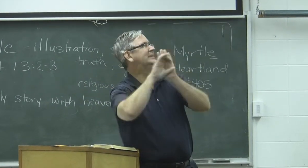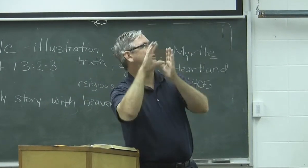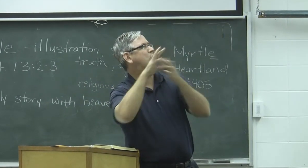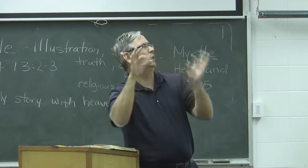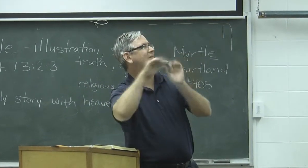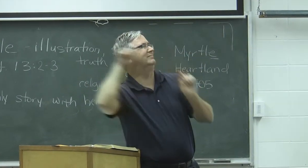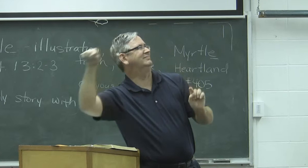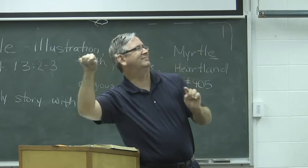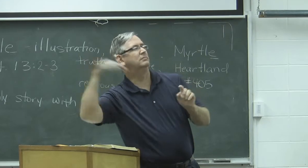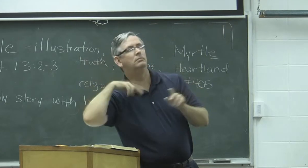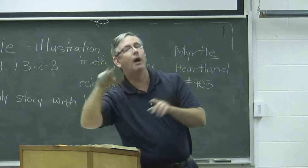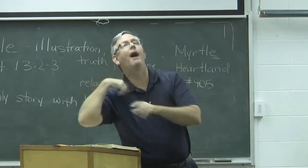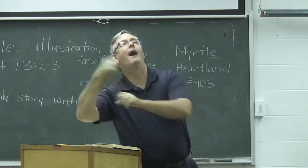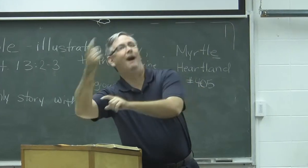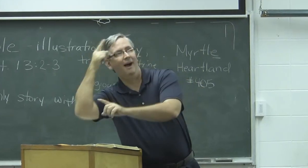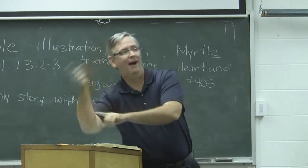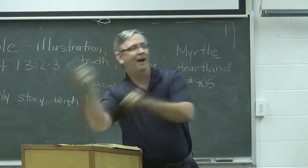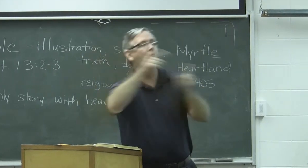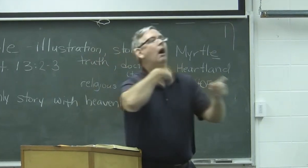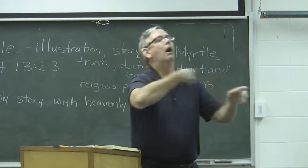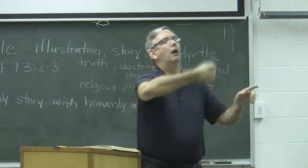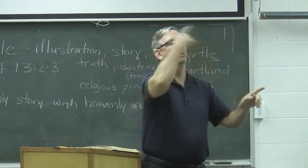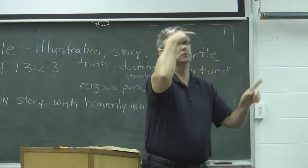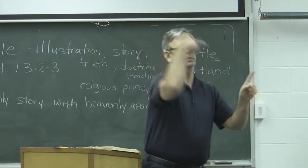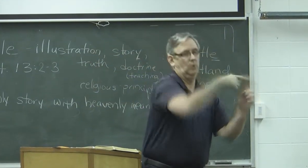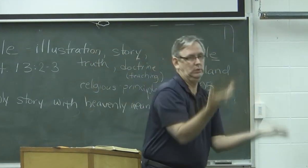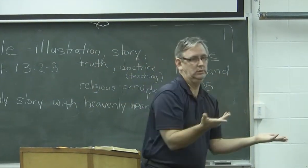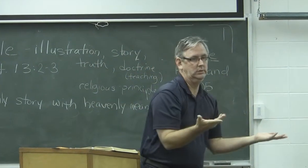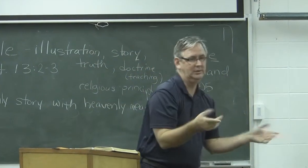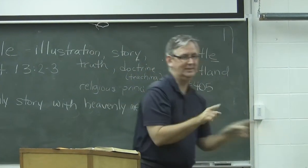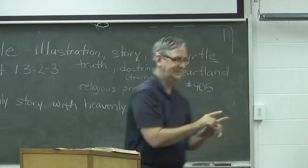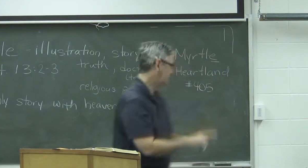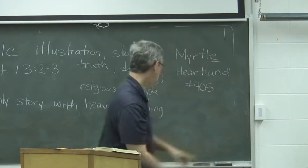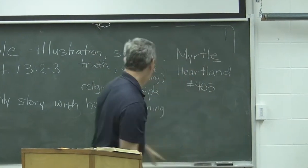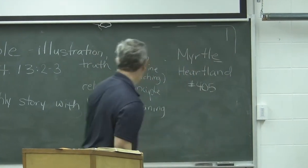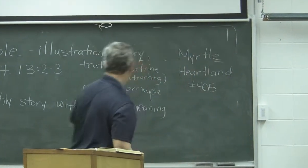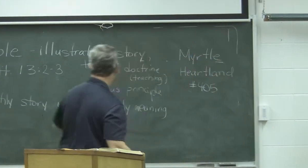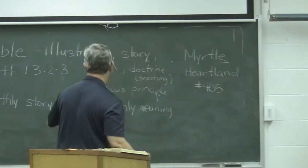don't understand what they're saying, but if you use a parable, you can understand what the point is.